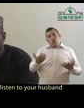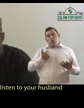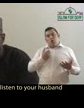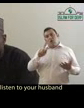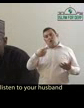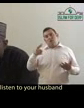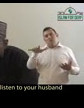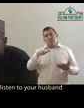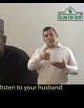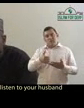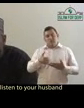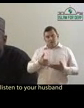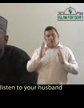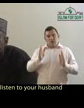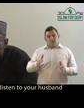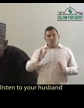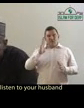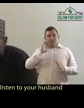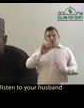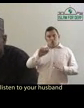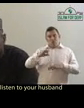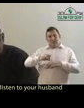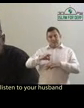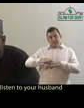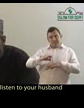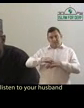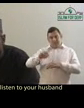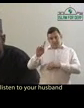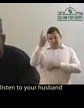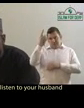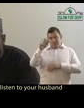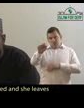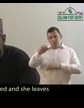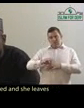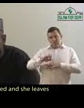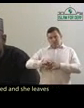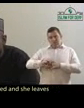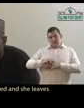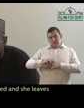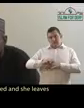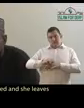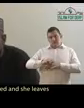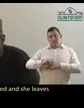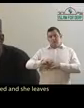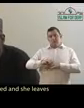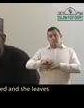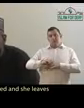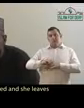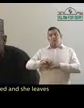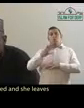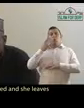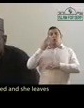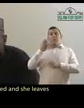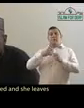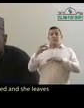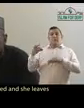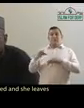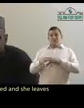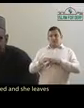first? You have to listen to your husband first and foremost. Once the lady becomes